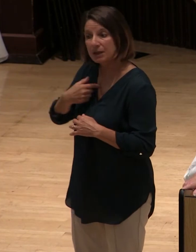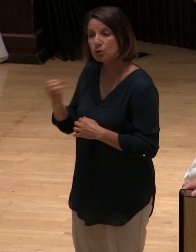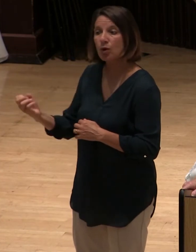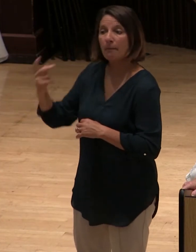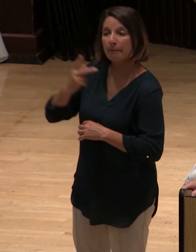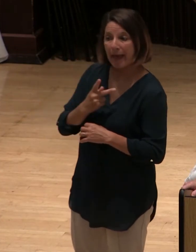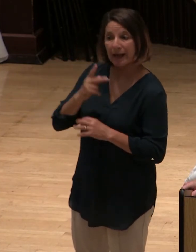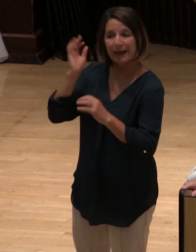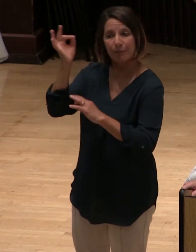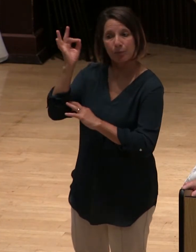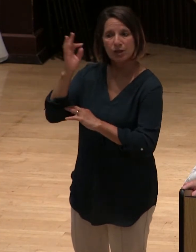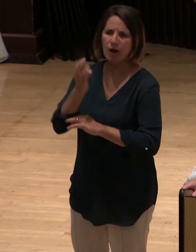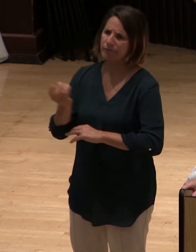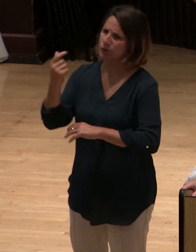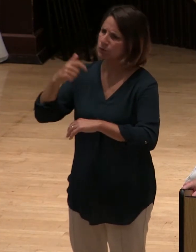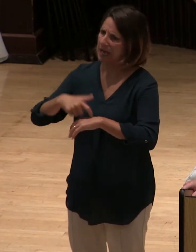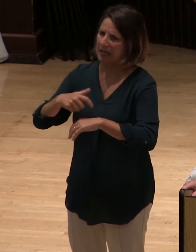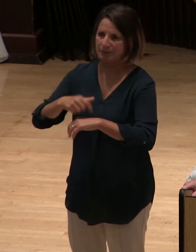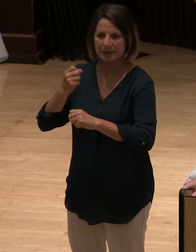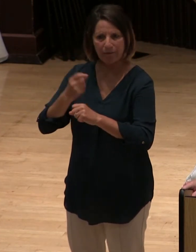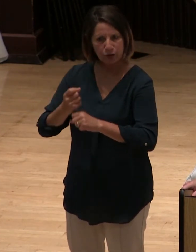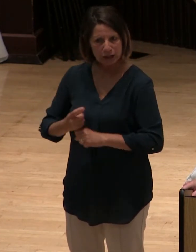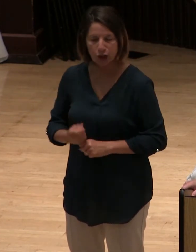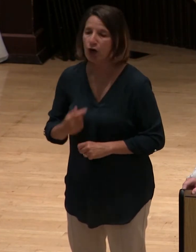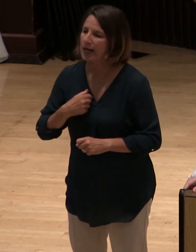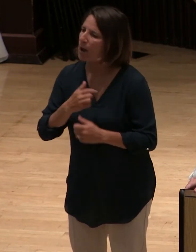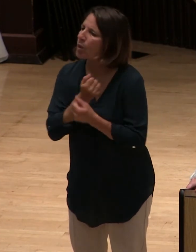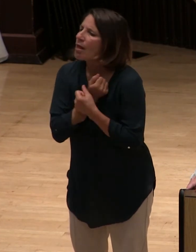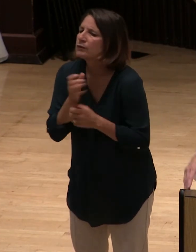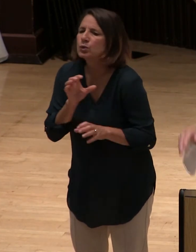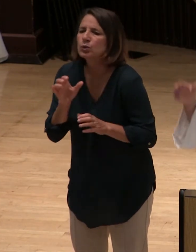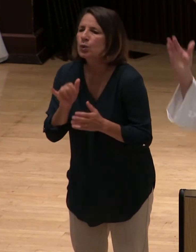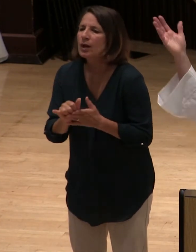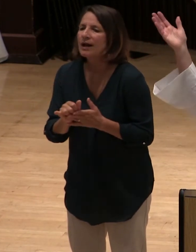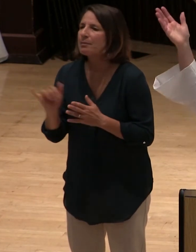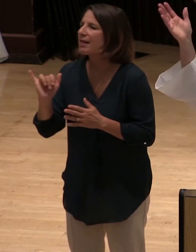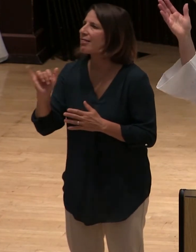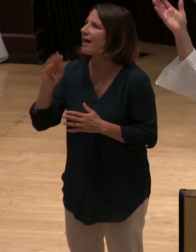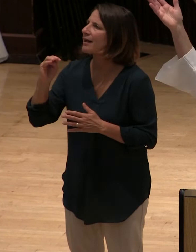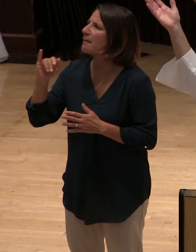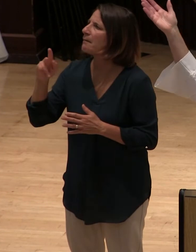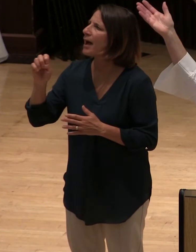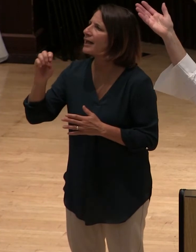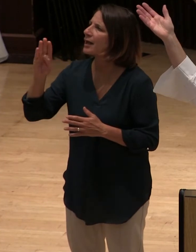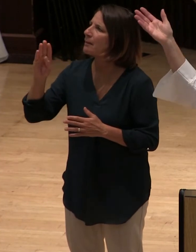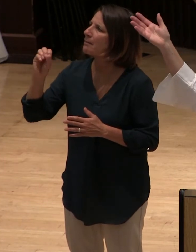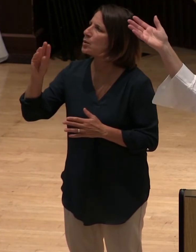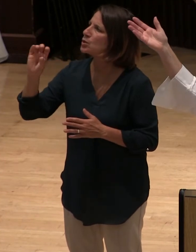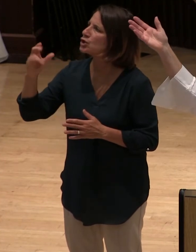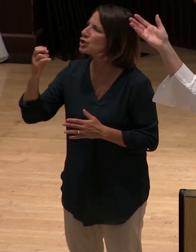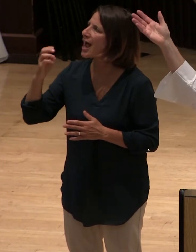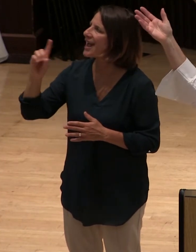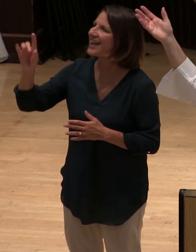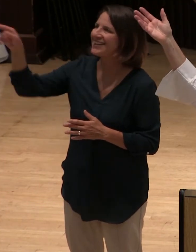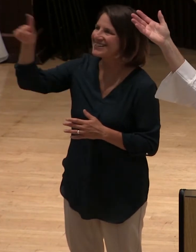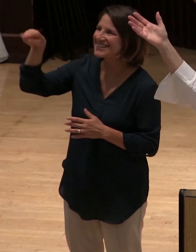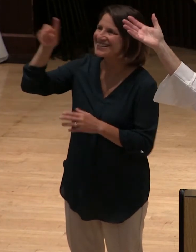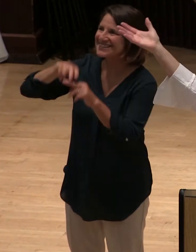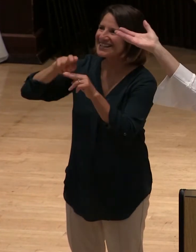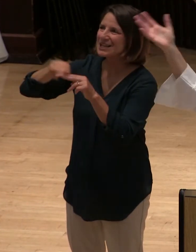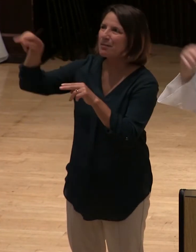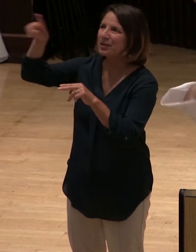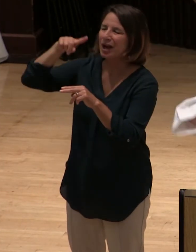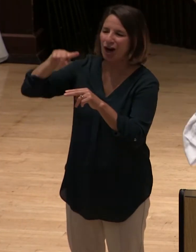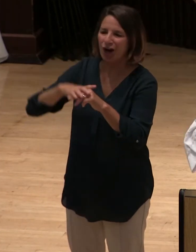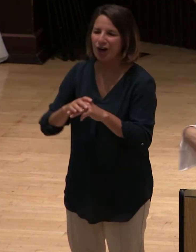times a year, and I would love to do that. I'll be kind of like Mike Boucher, you know, he sits up here in the balcony. Every